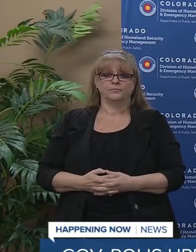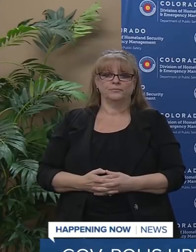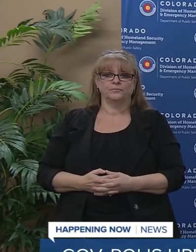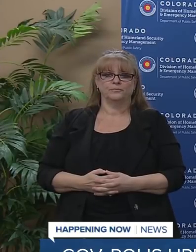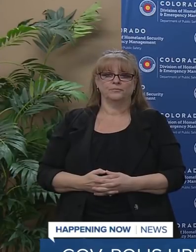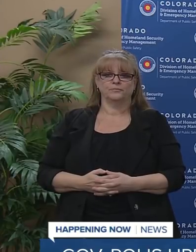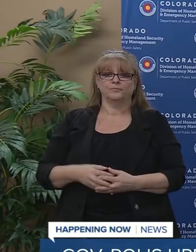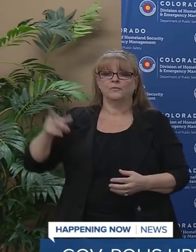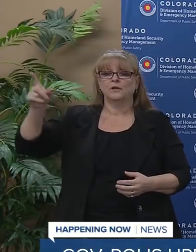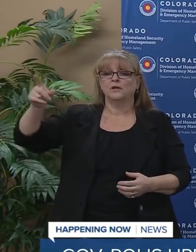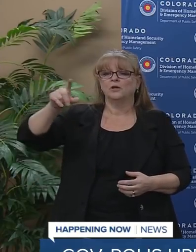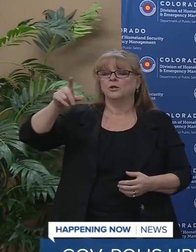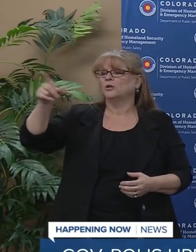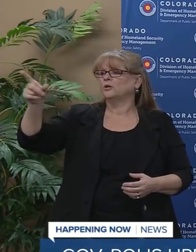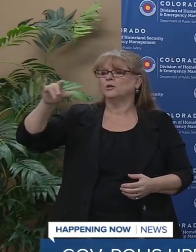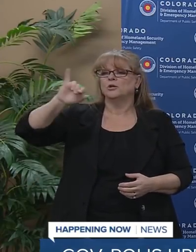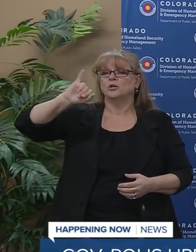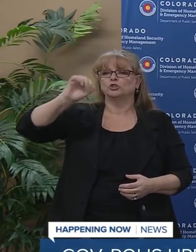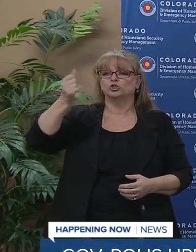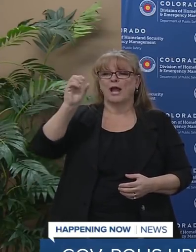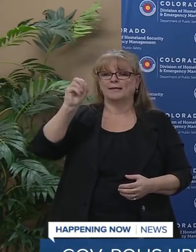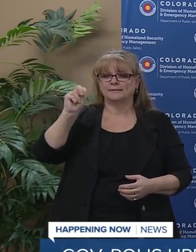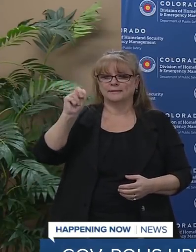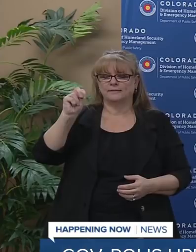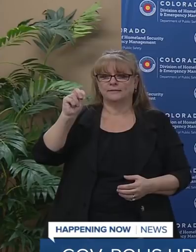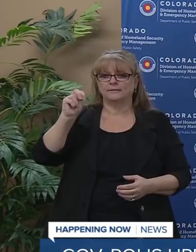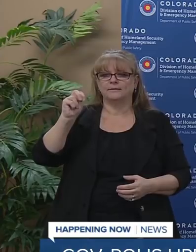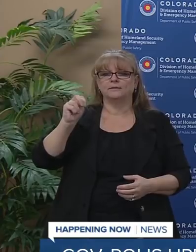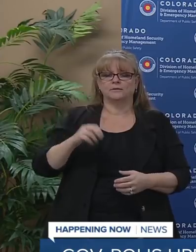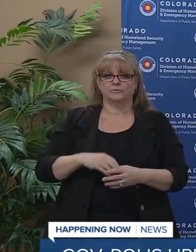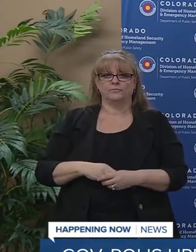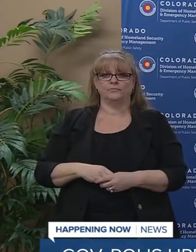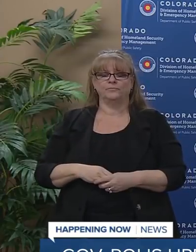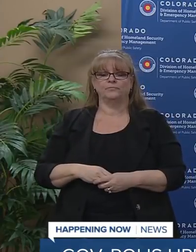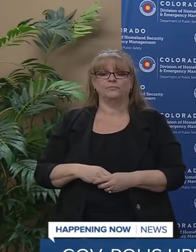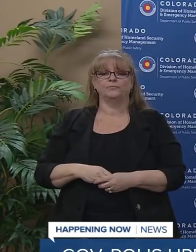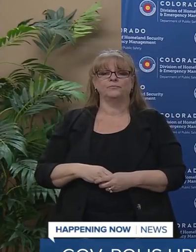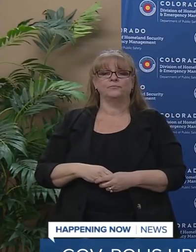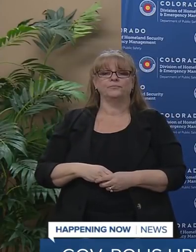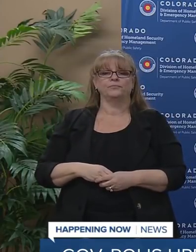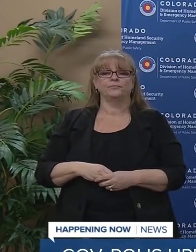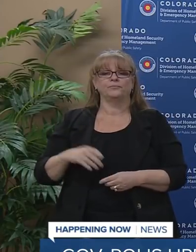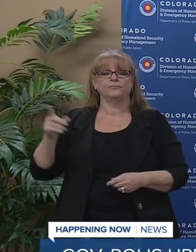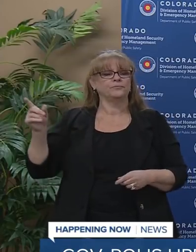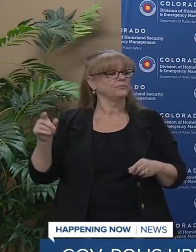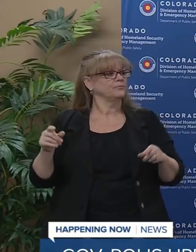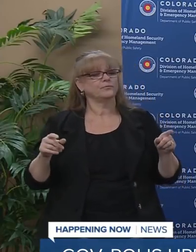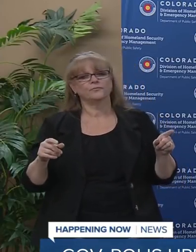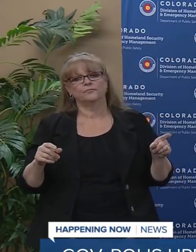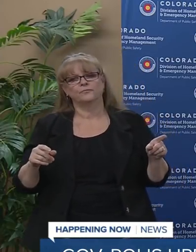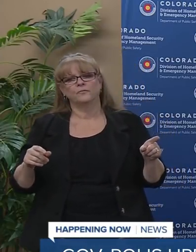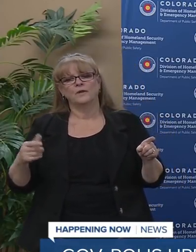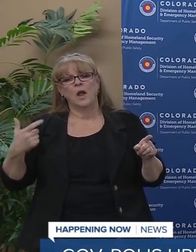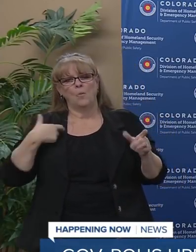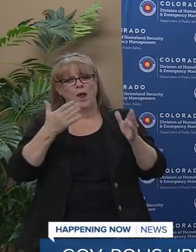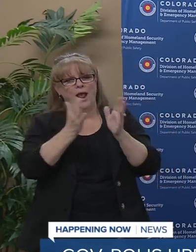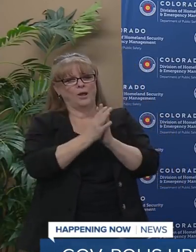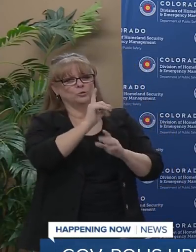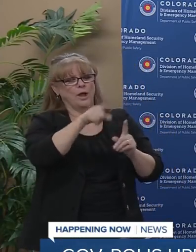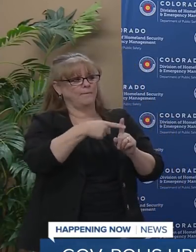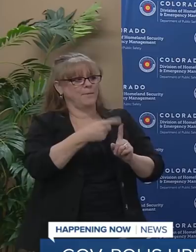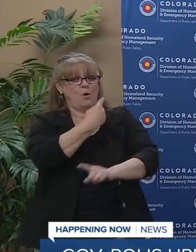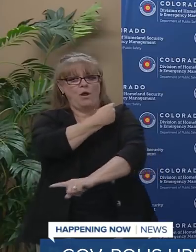Can you hear me? Yes, Joe, go ahead. Final question. Hey, Governor. Just want to ask you about the hospitalization rate